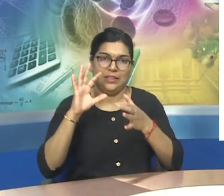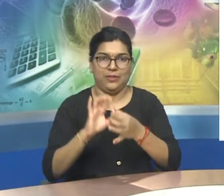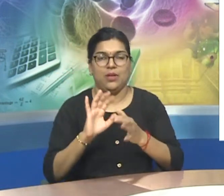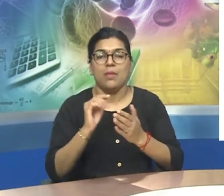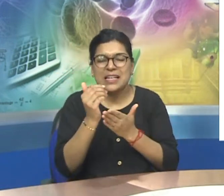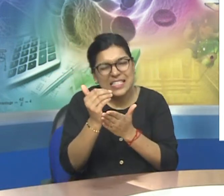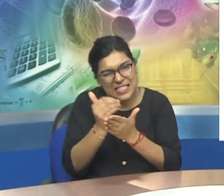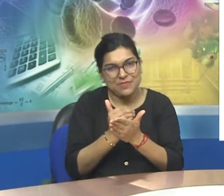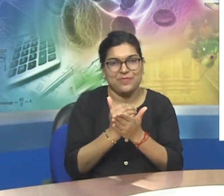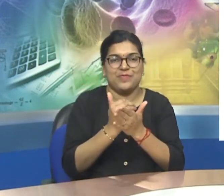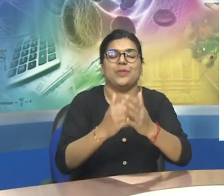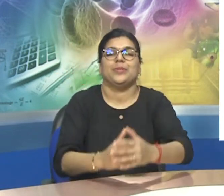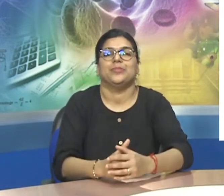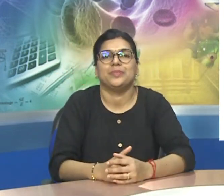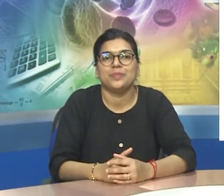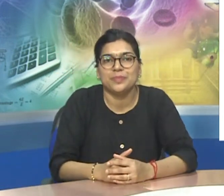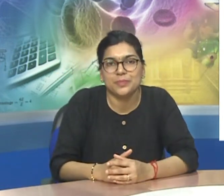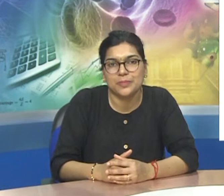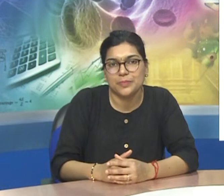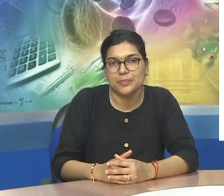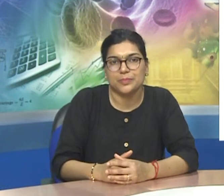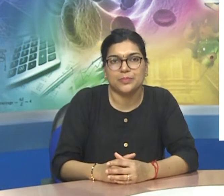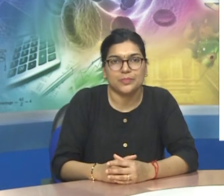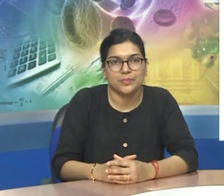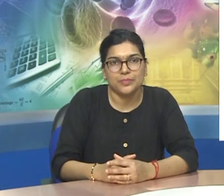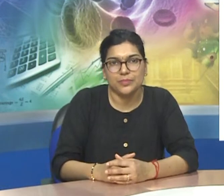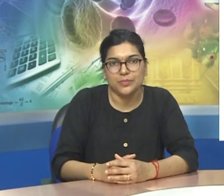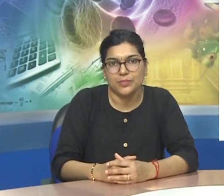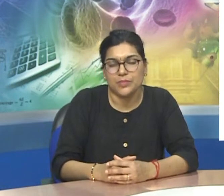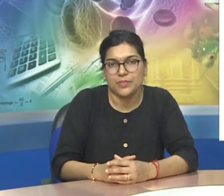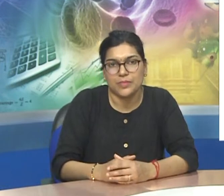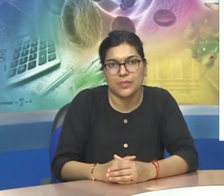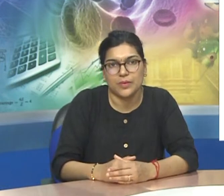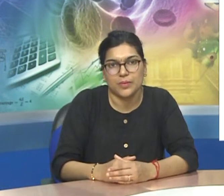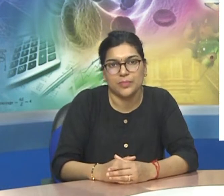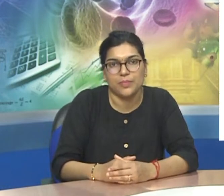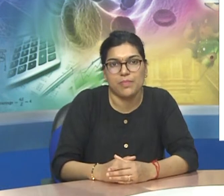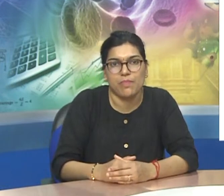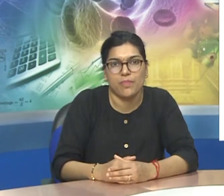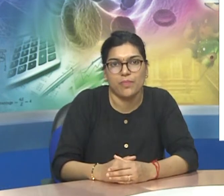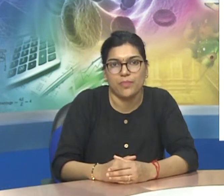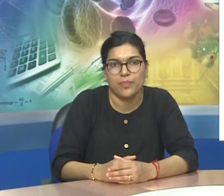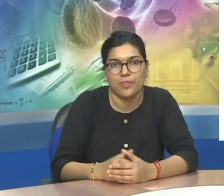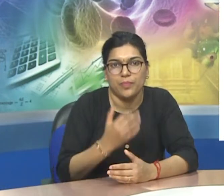should be careful how to save money by reuse of such materials.